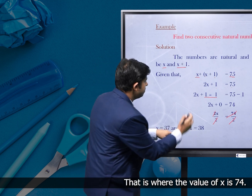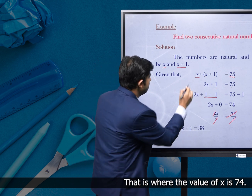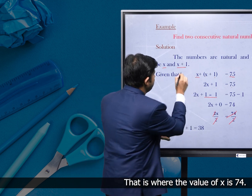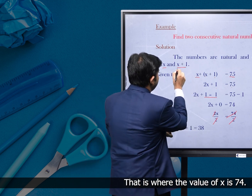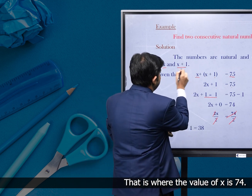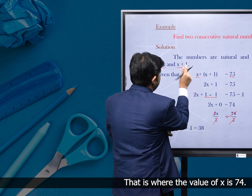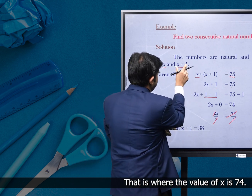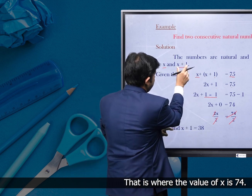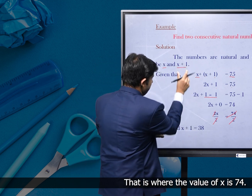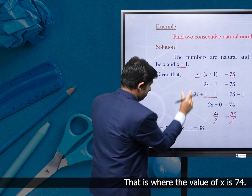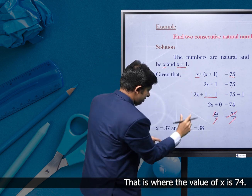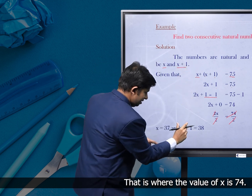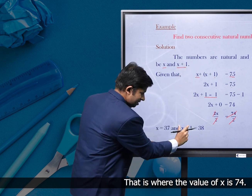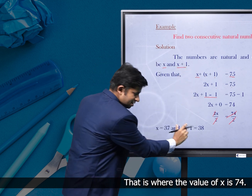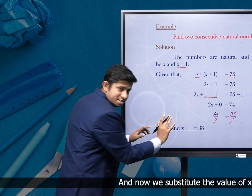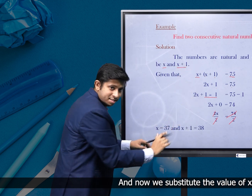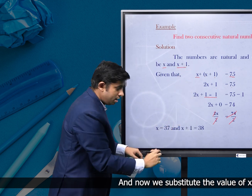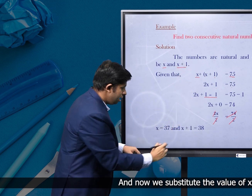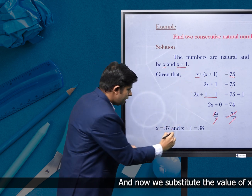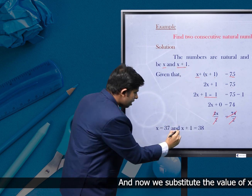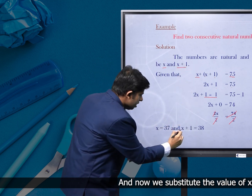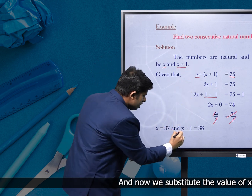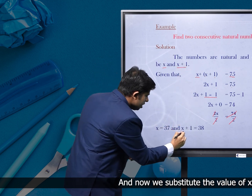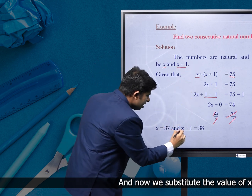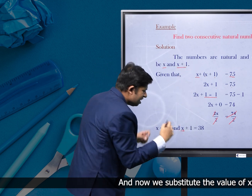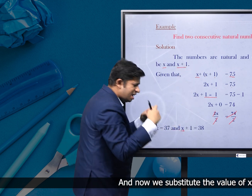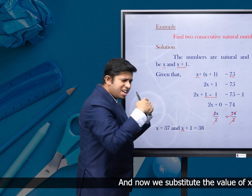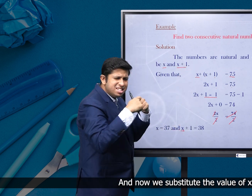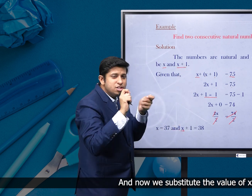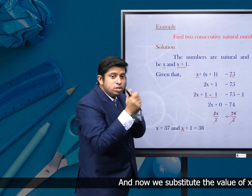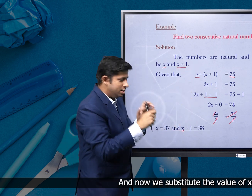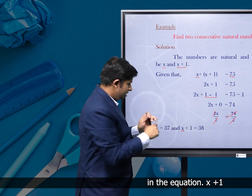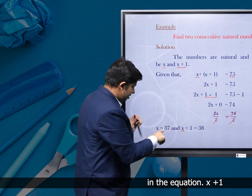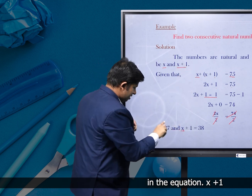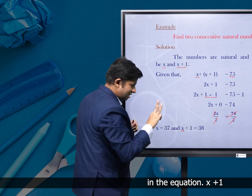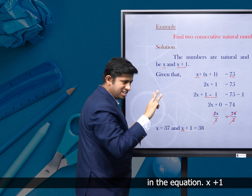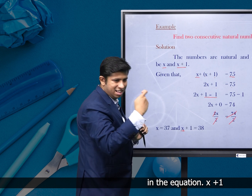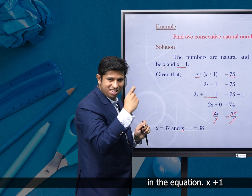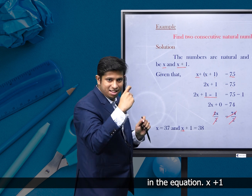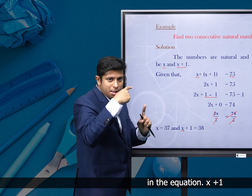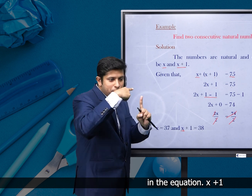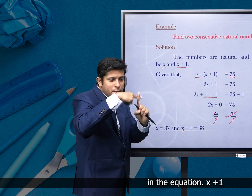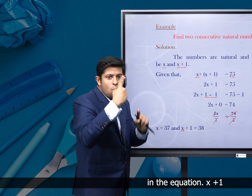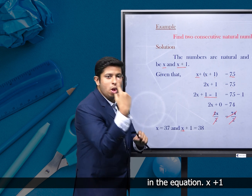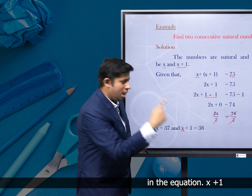That is where the value of x is 74. And now we substitute the value of x in the equation x plus 1